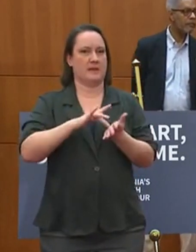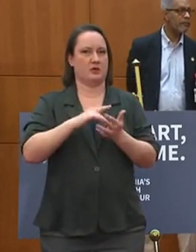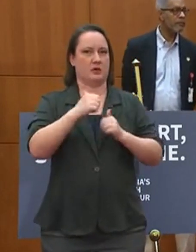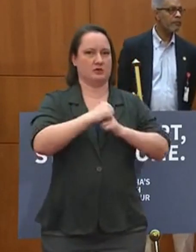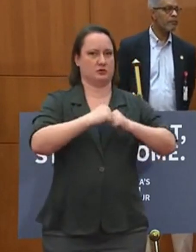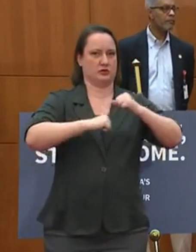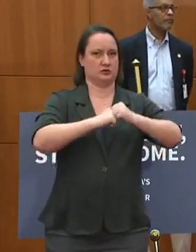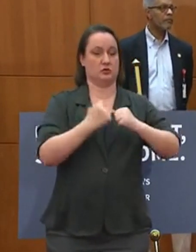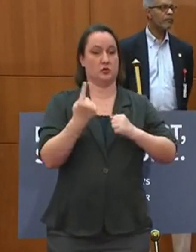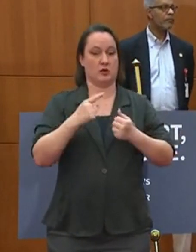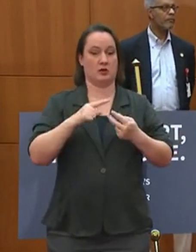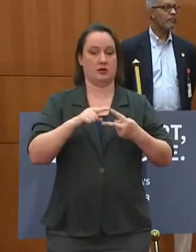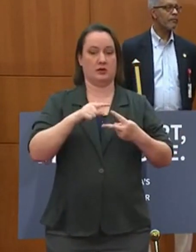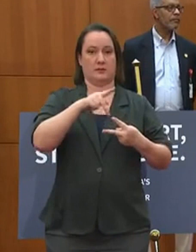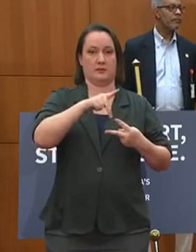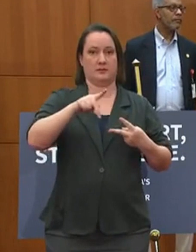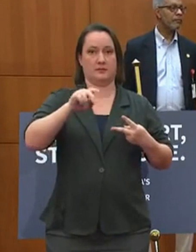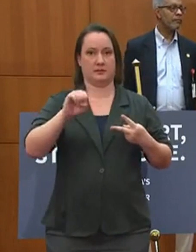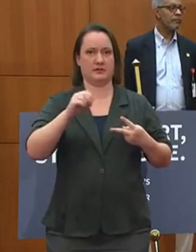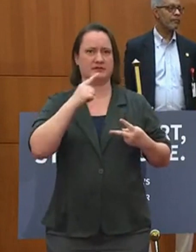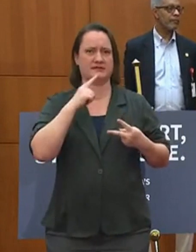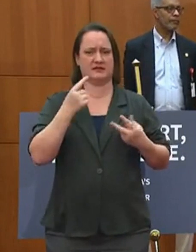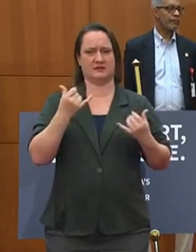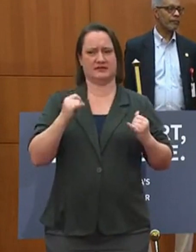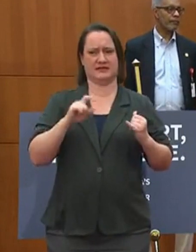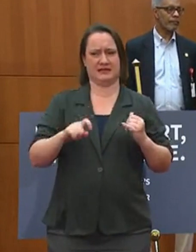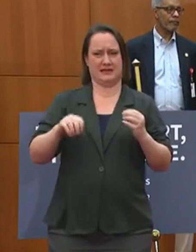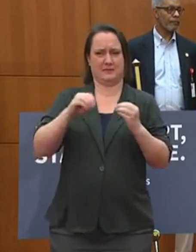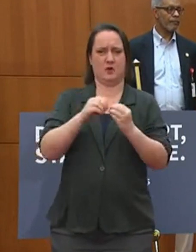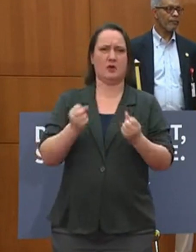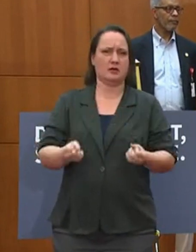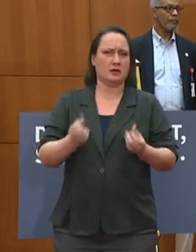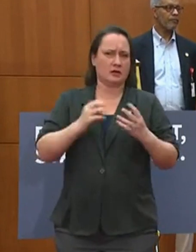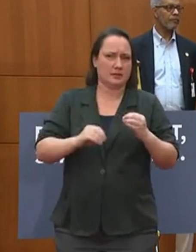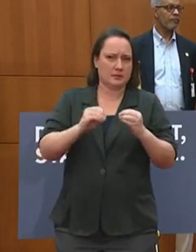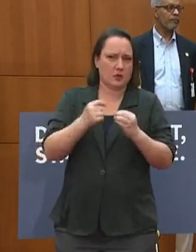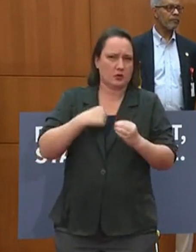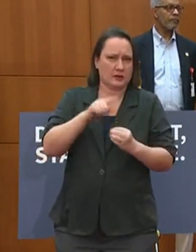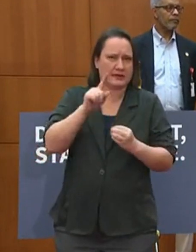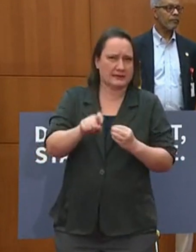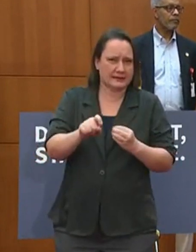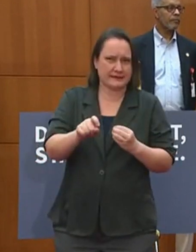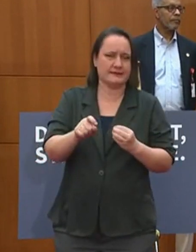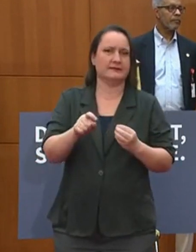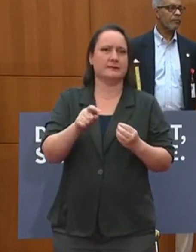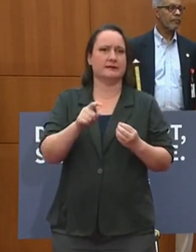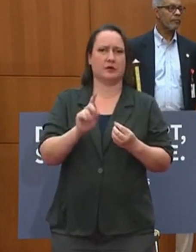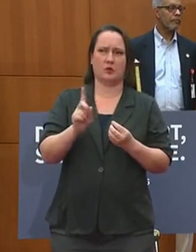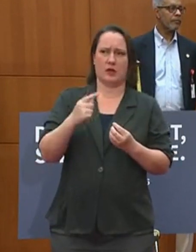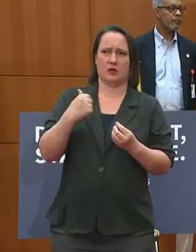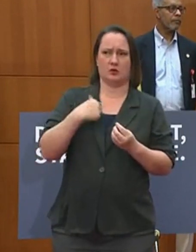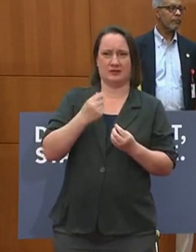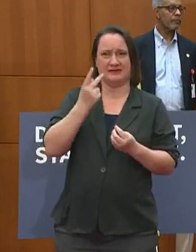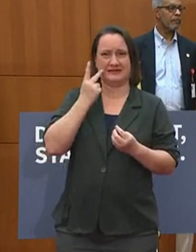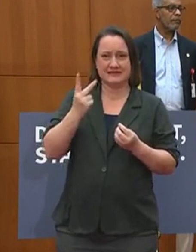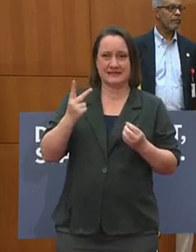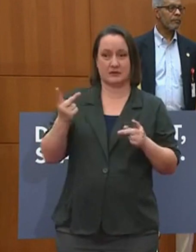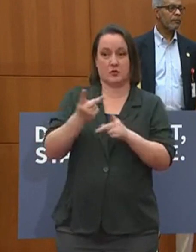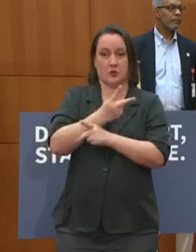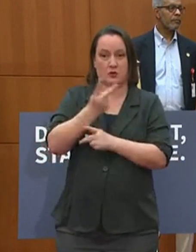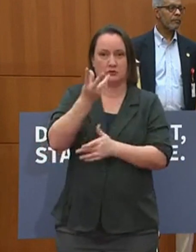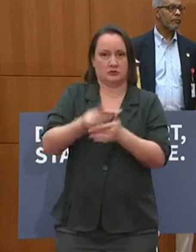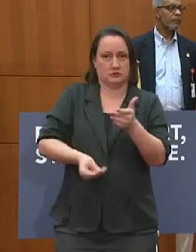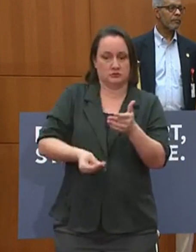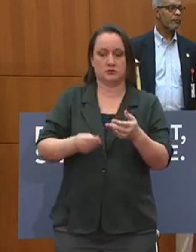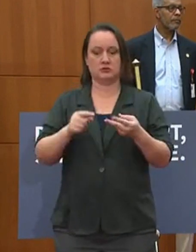One about PPE. When you say that we still need more, how much more do we need specifically, and where are we seeing the biggest shortages? And